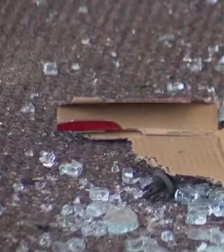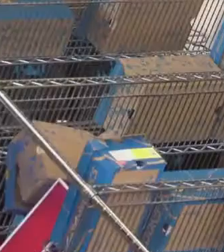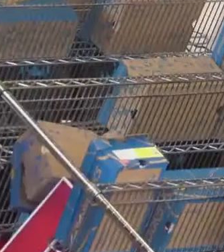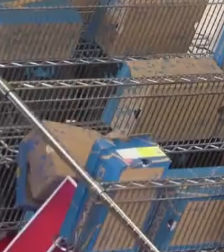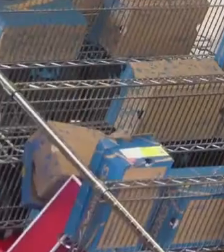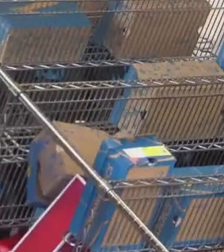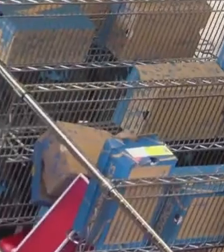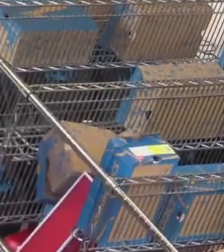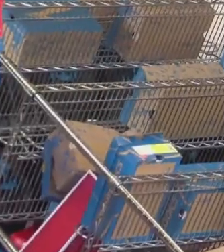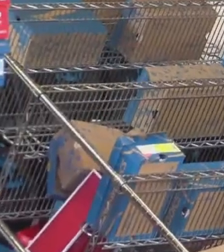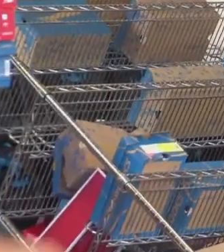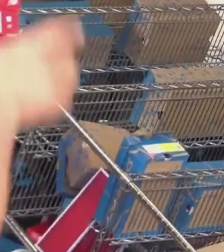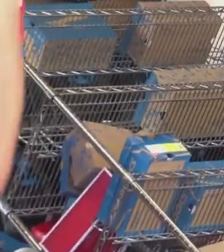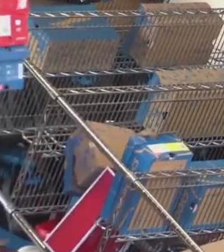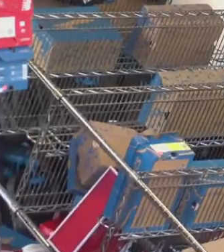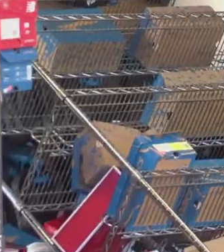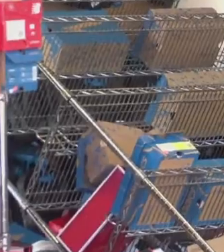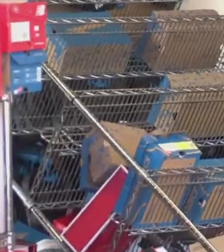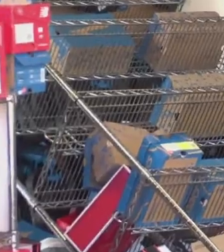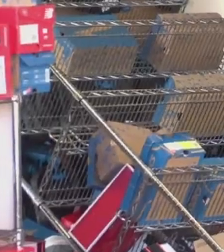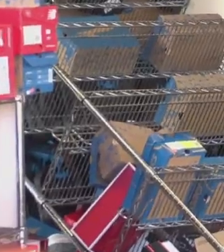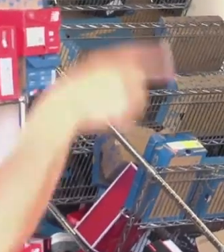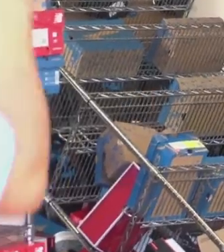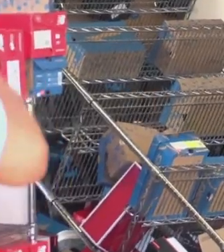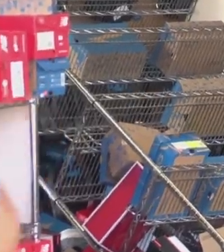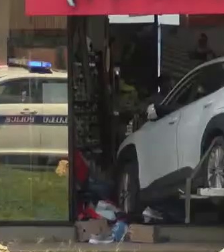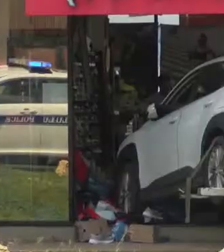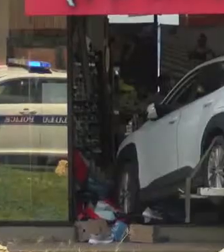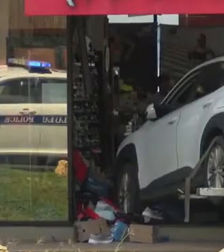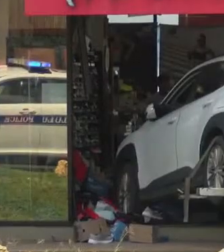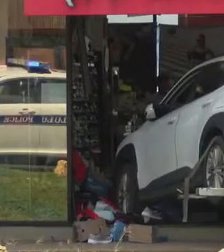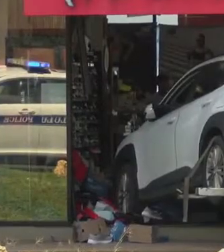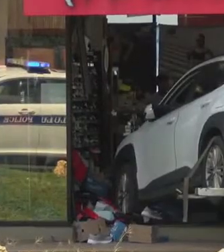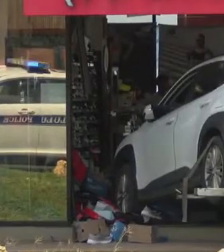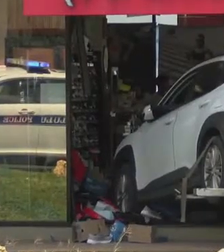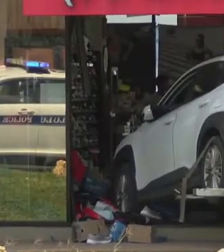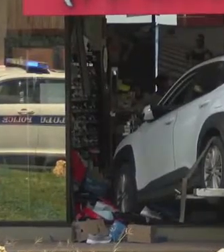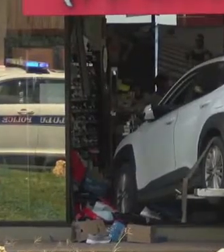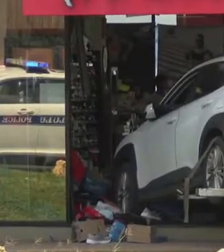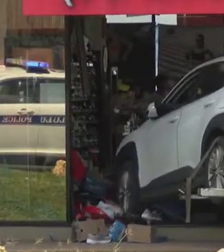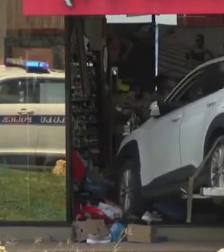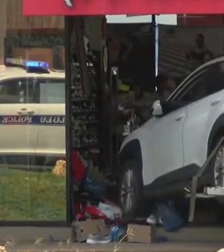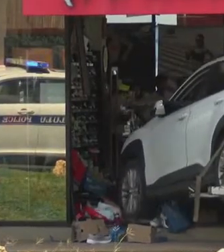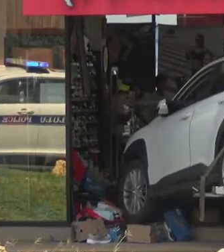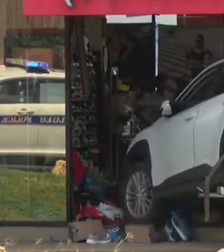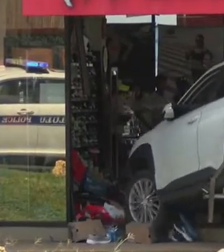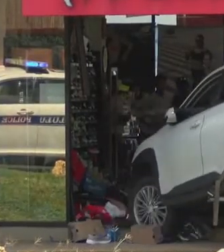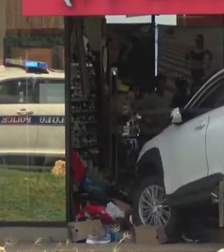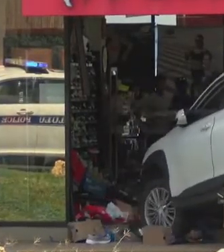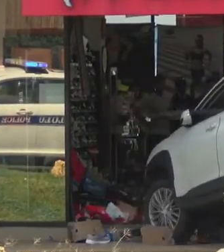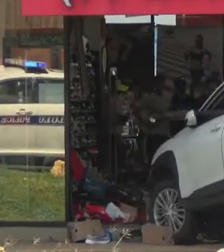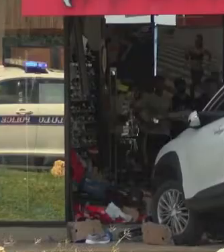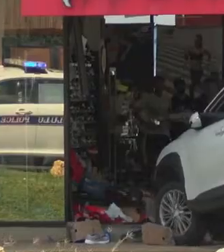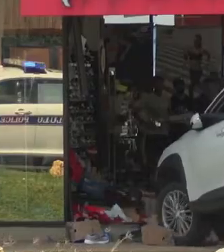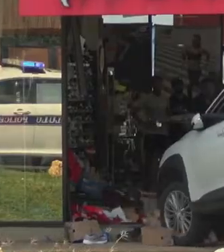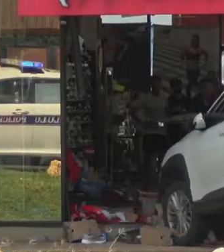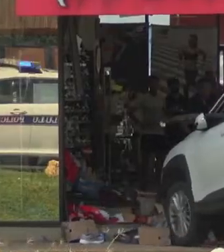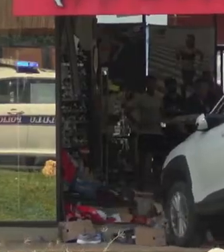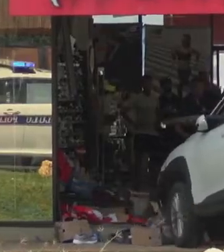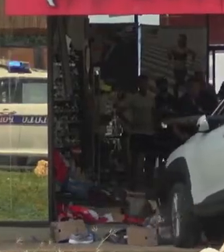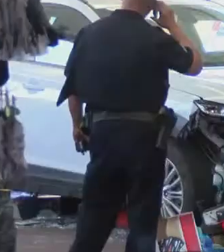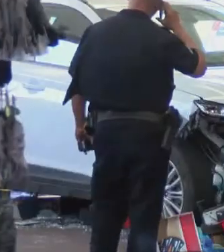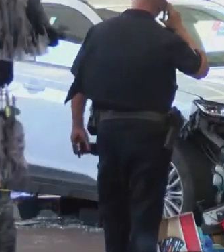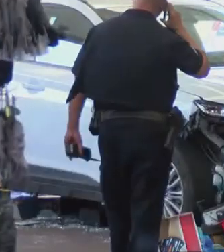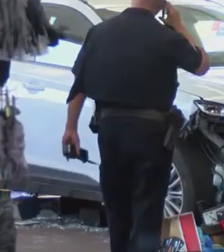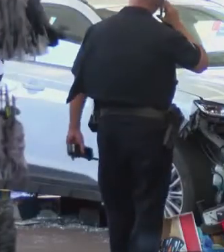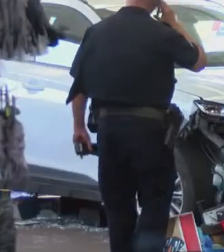car ended up all the way inside the store, sending shoe racks flying towards employees and customers who were shopping. It